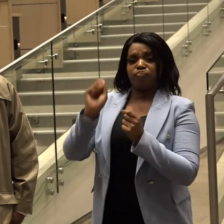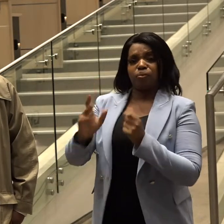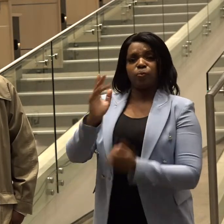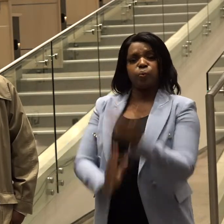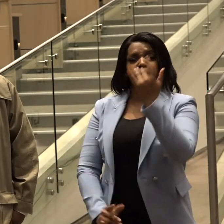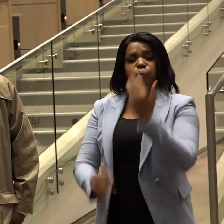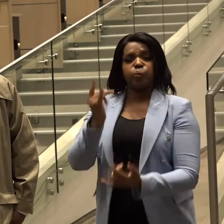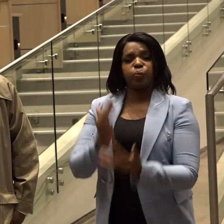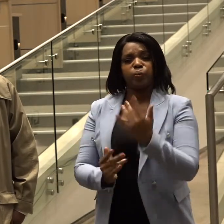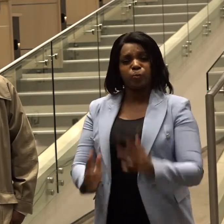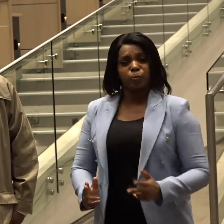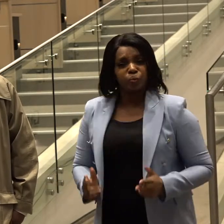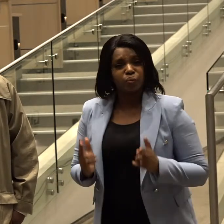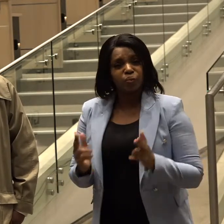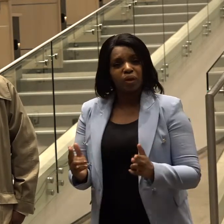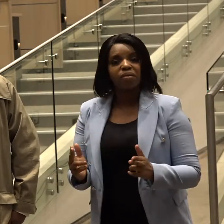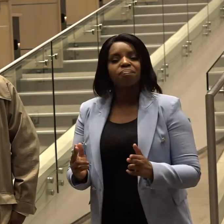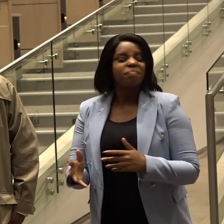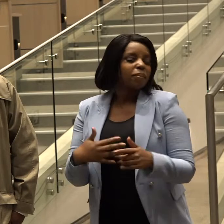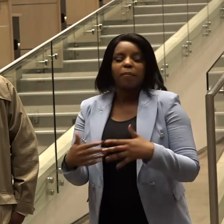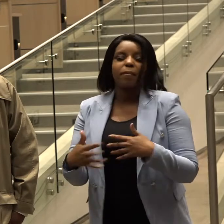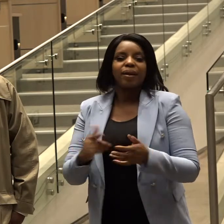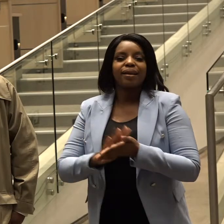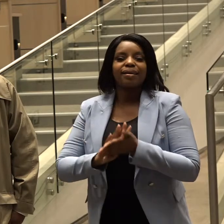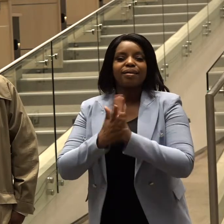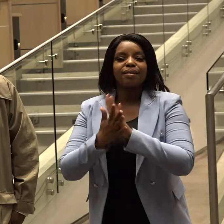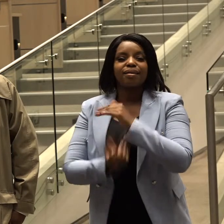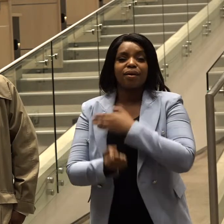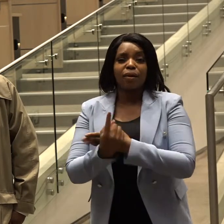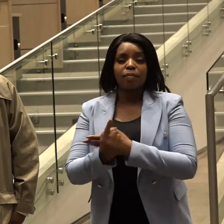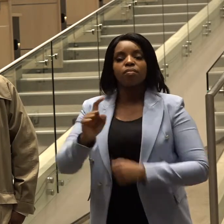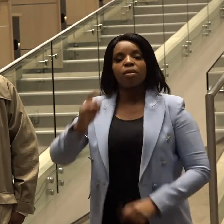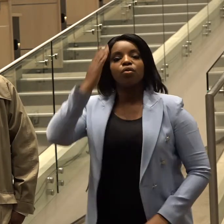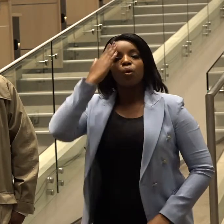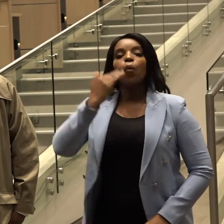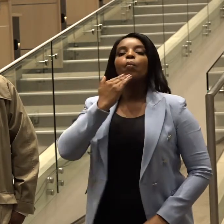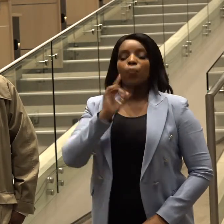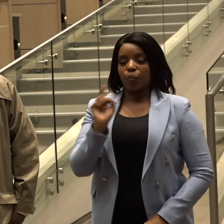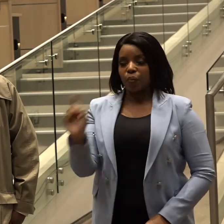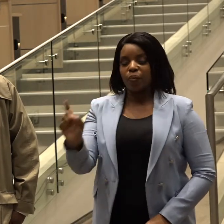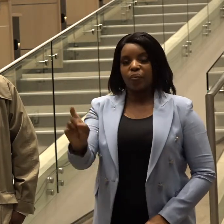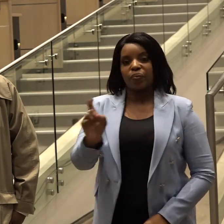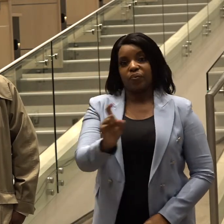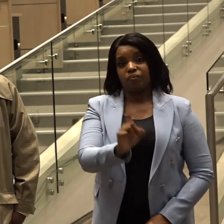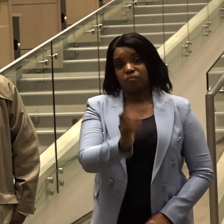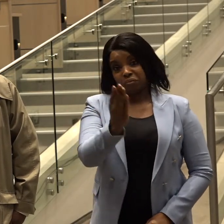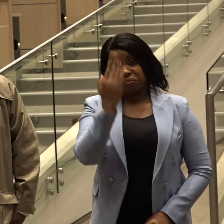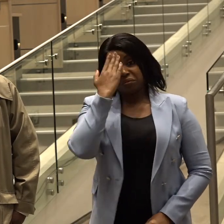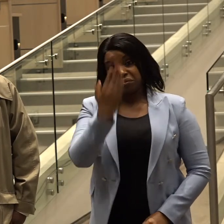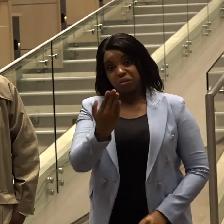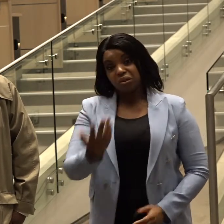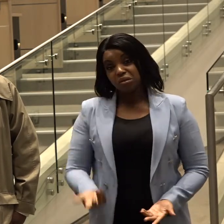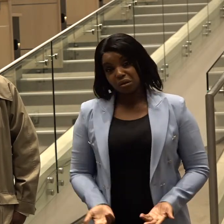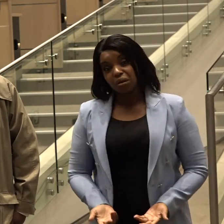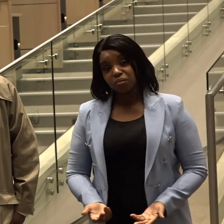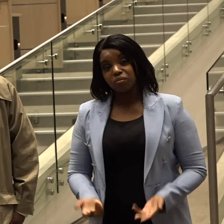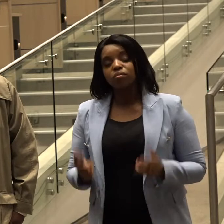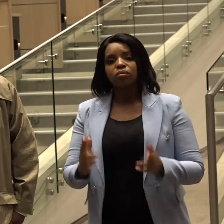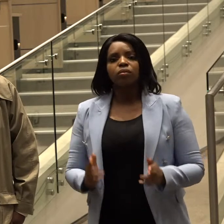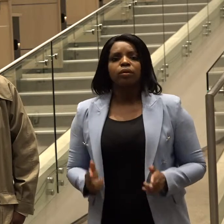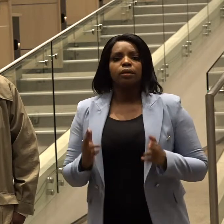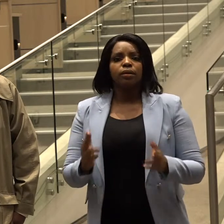affect the railway we need to know those people and I think those people you know really is